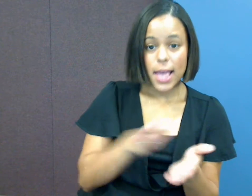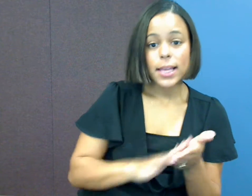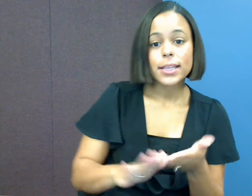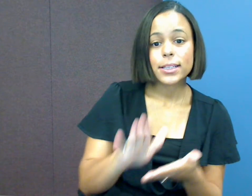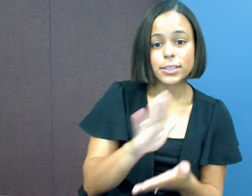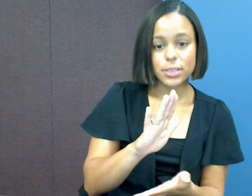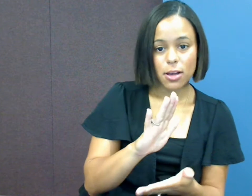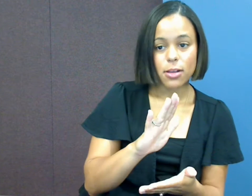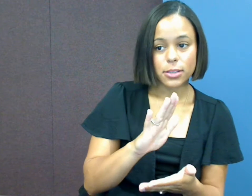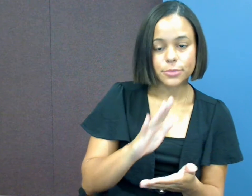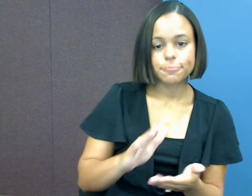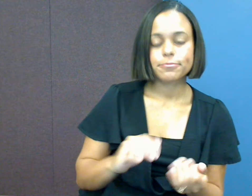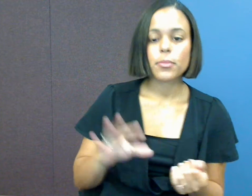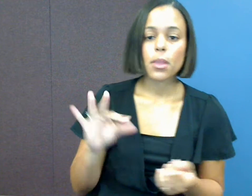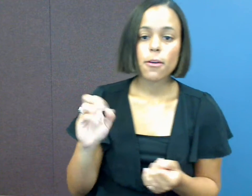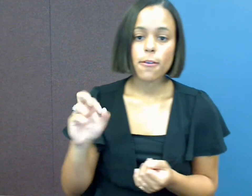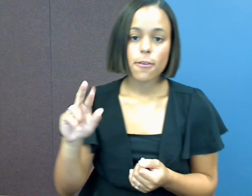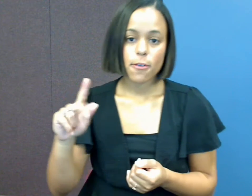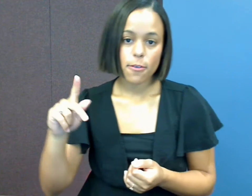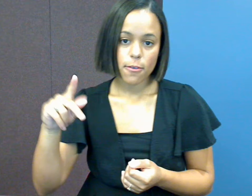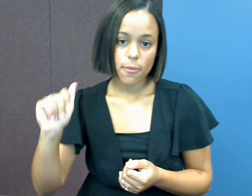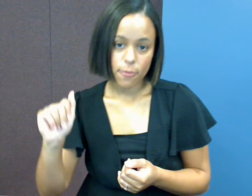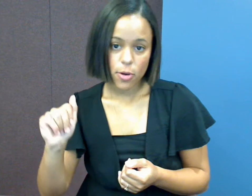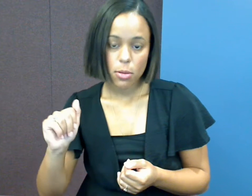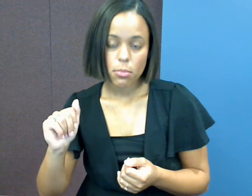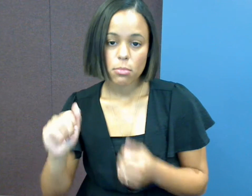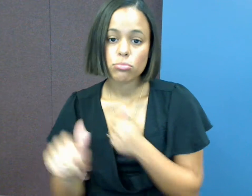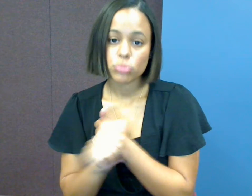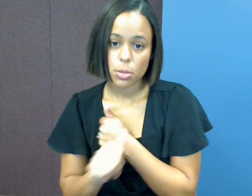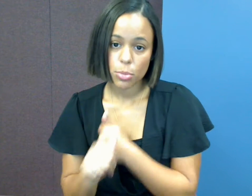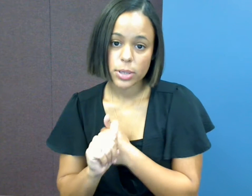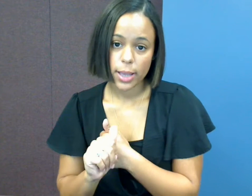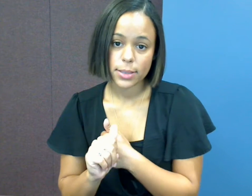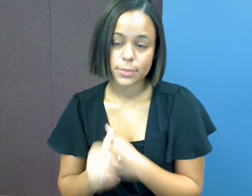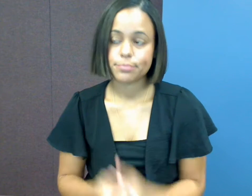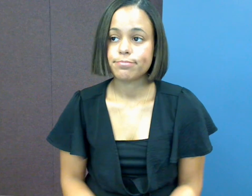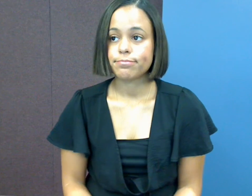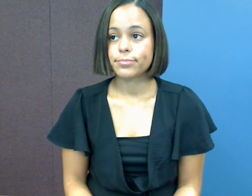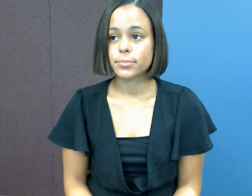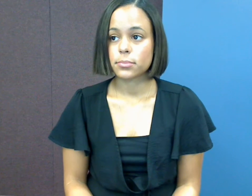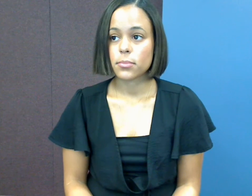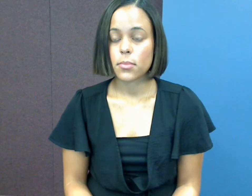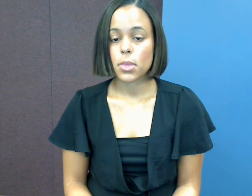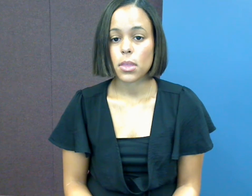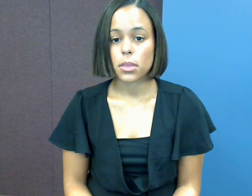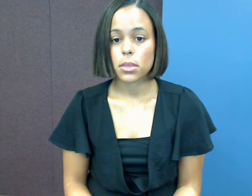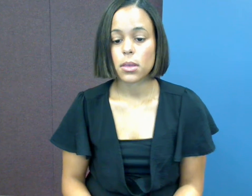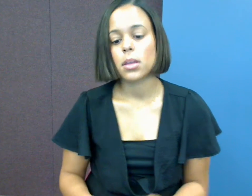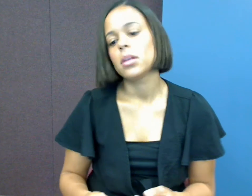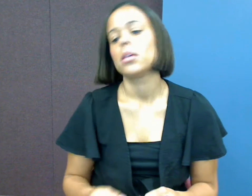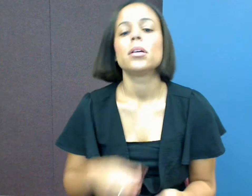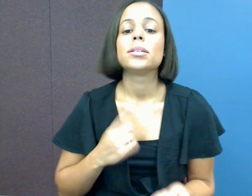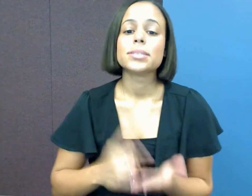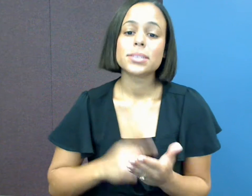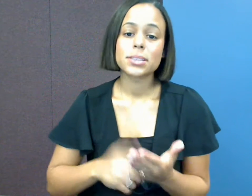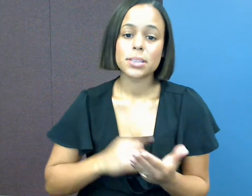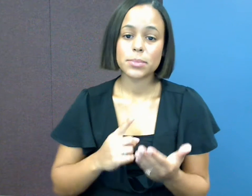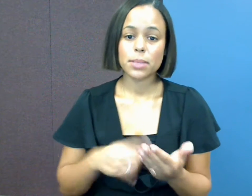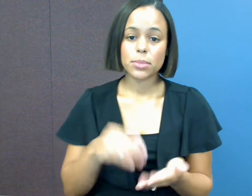that, where we, the college, can share information back to the high school with regards to the